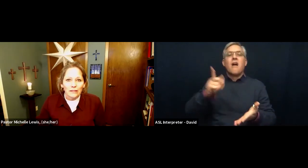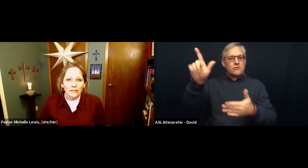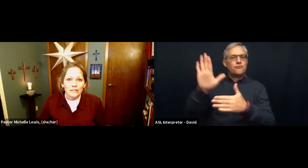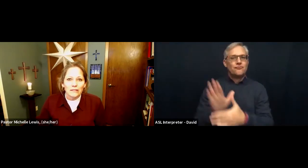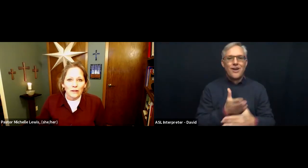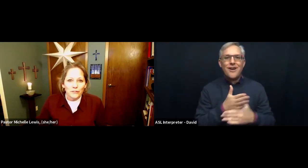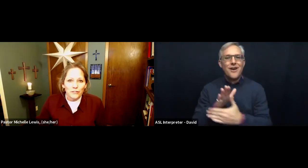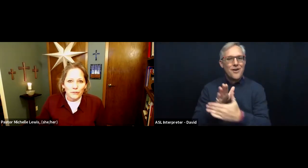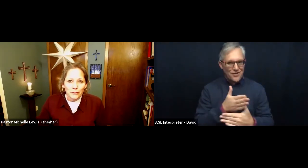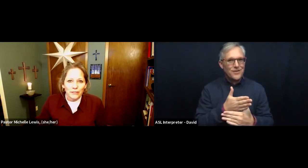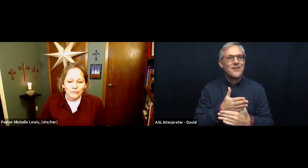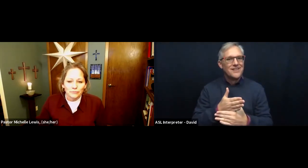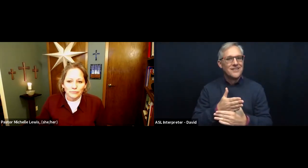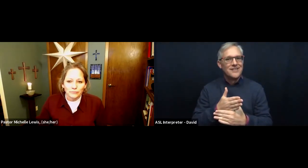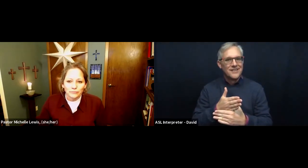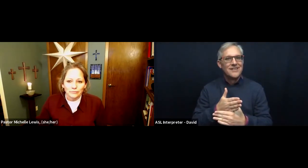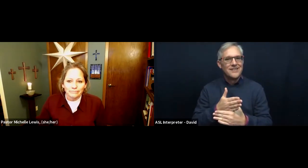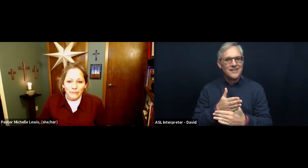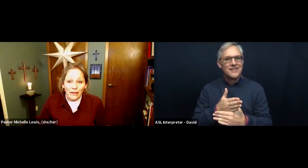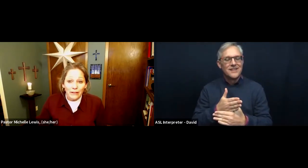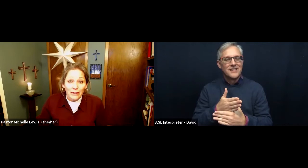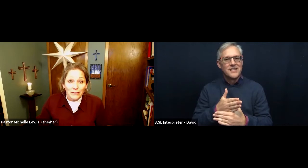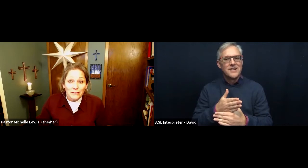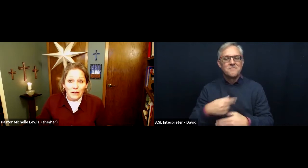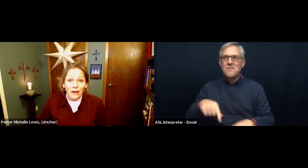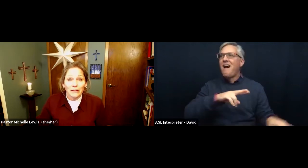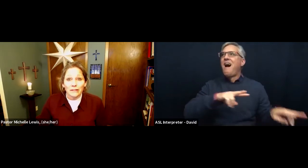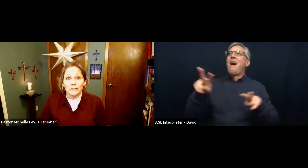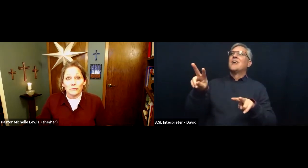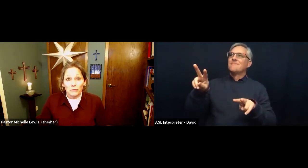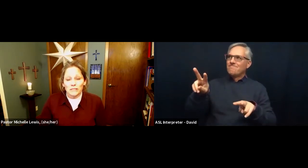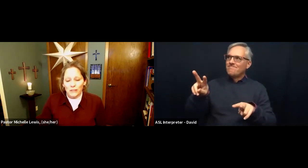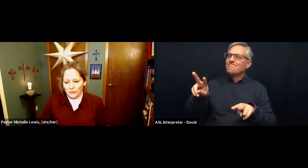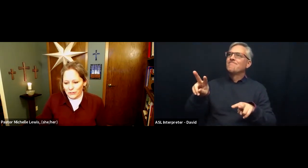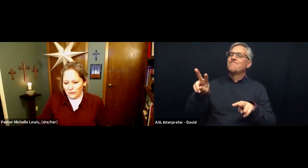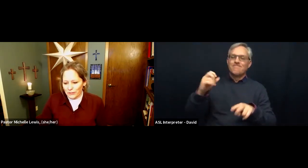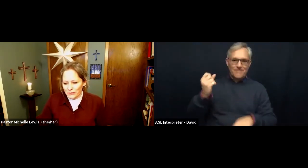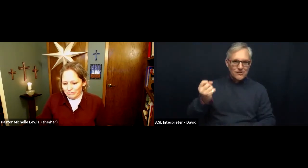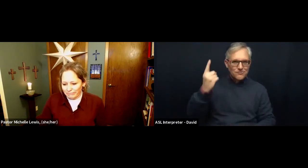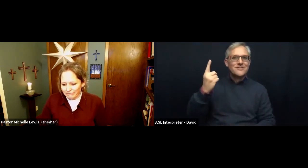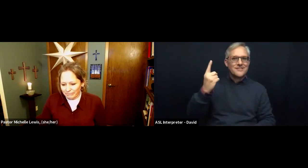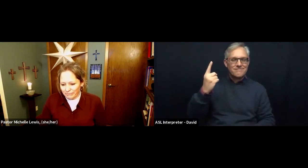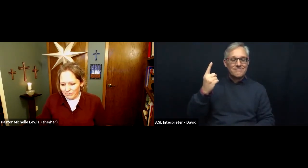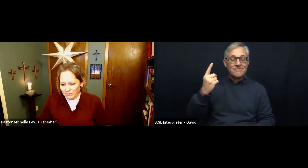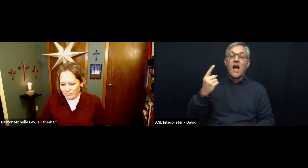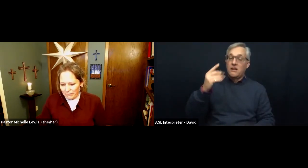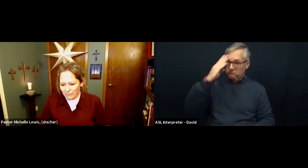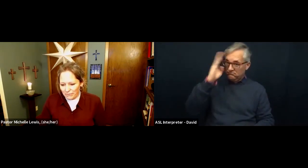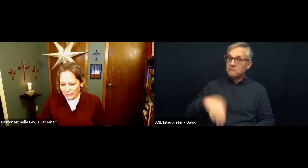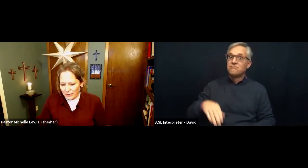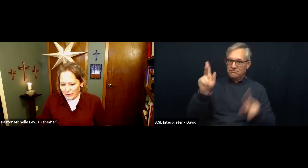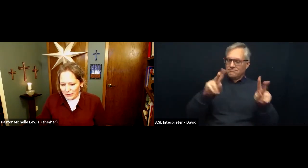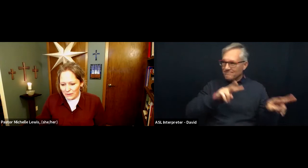God is understood. And yes, God is misunderstood.